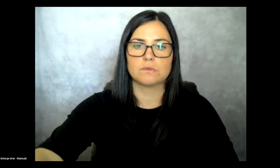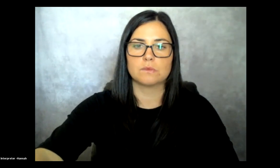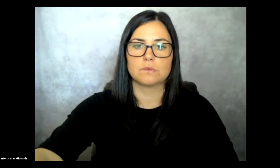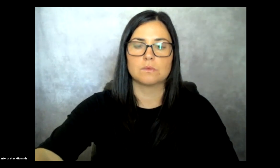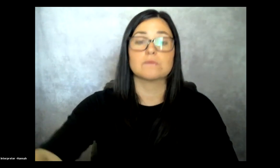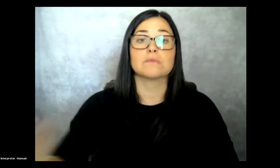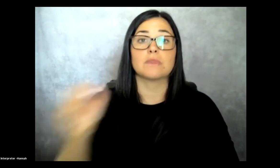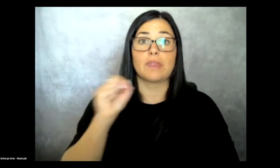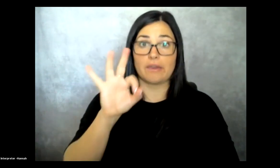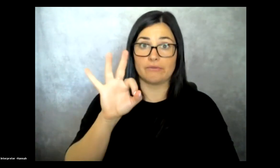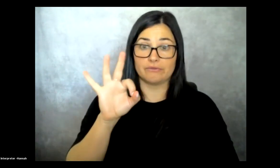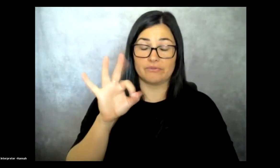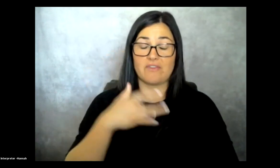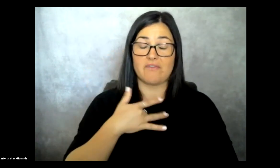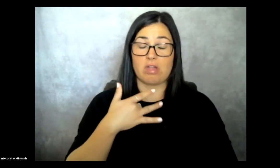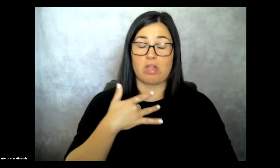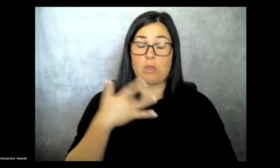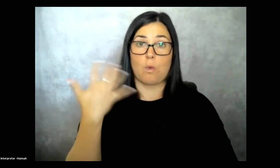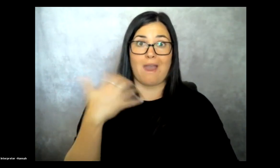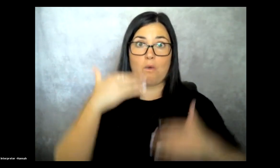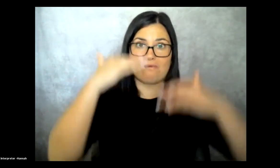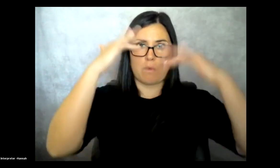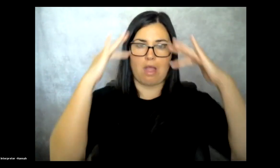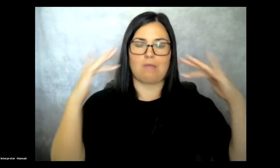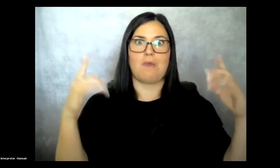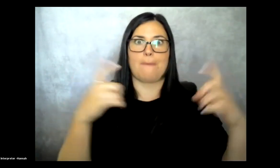If this is feeling too complex,